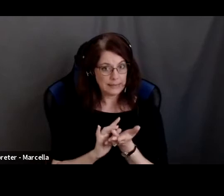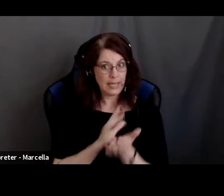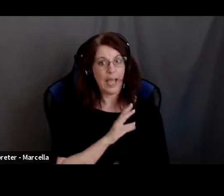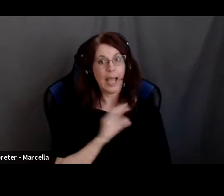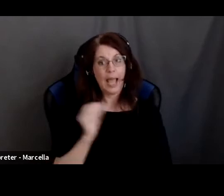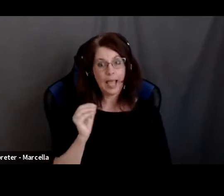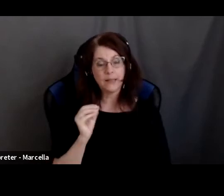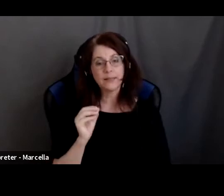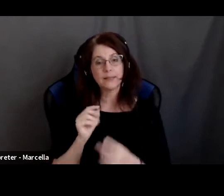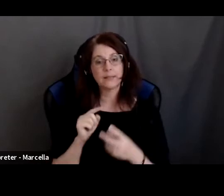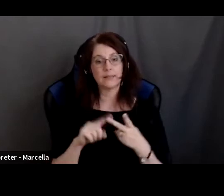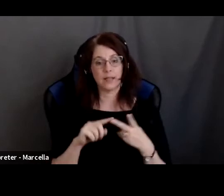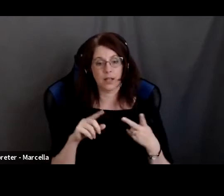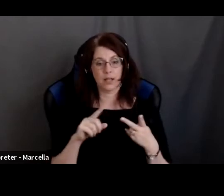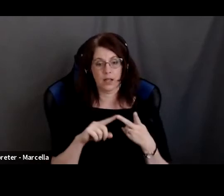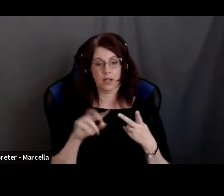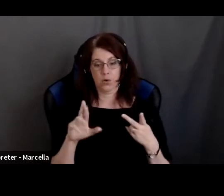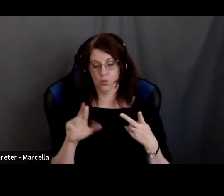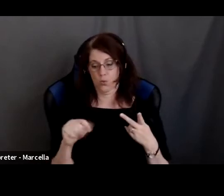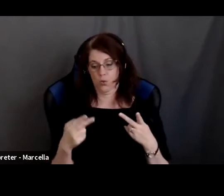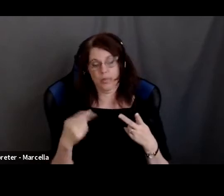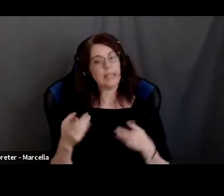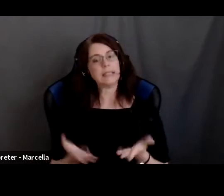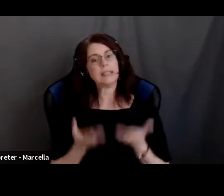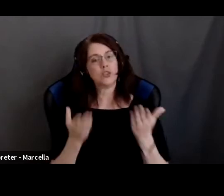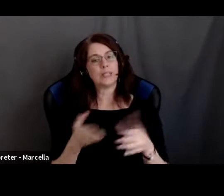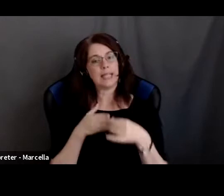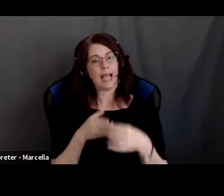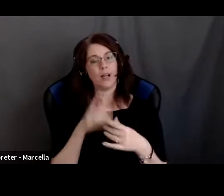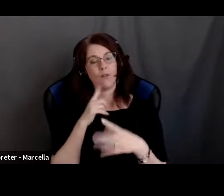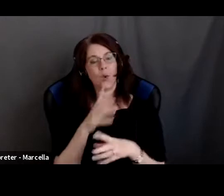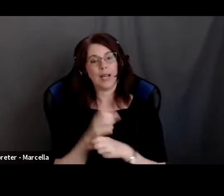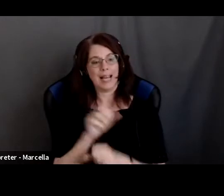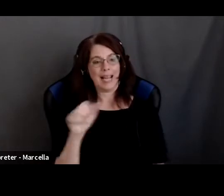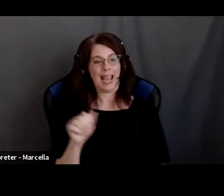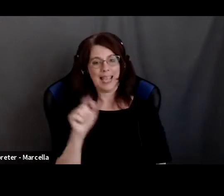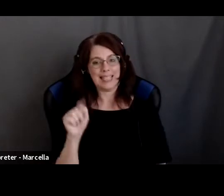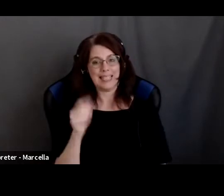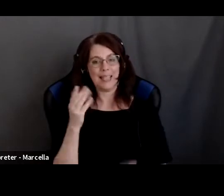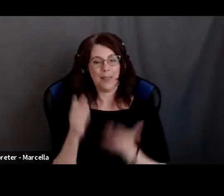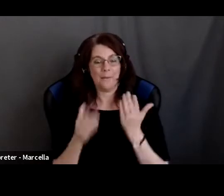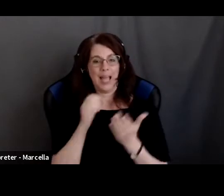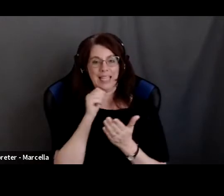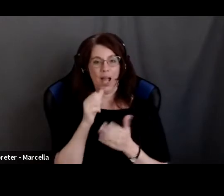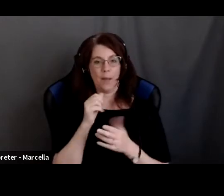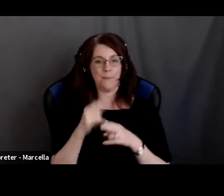And then from Ruth, any suggestions, guidance for getting ATs that may not be